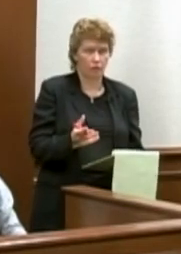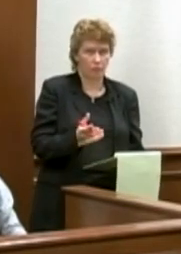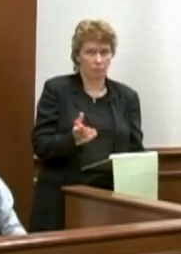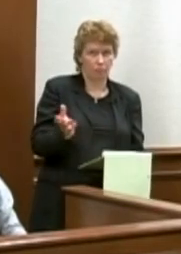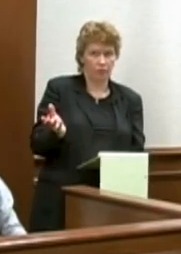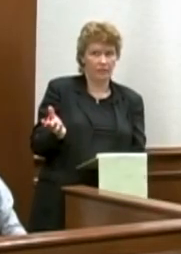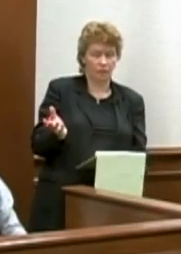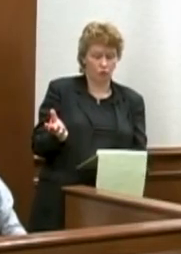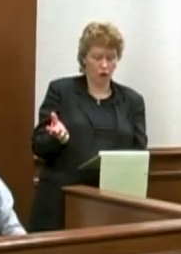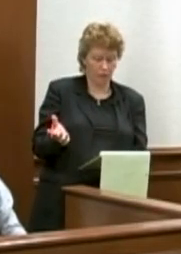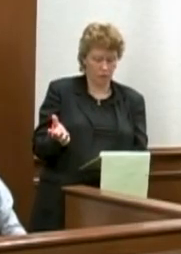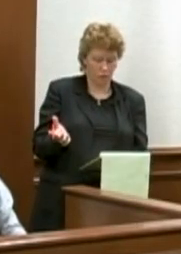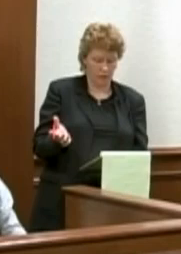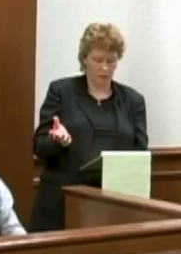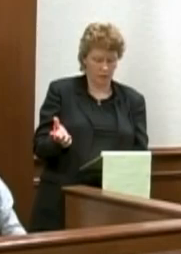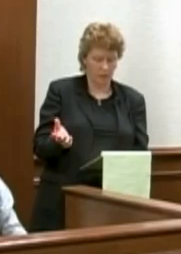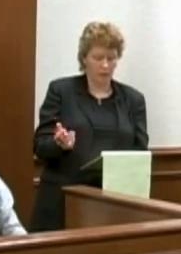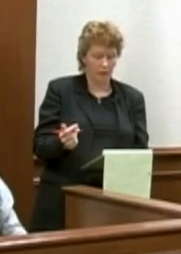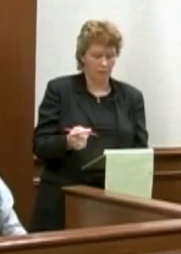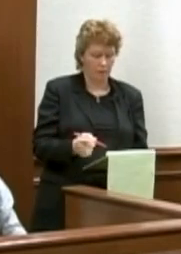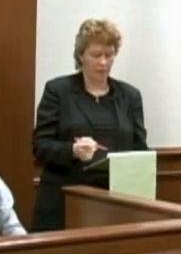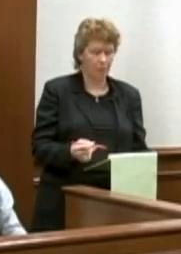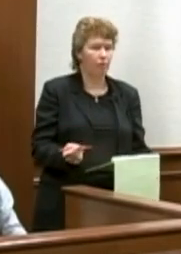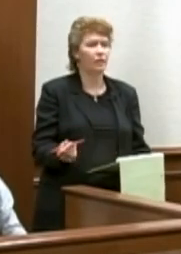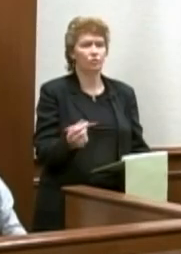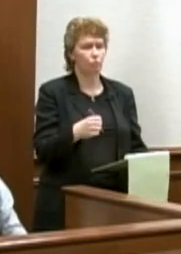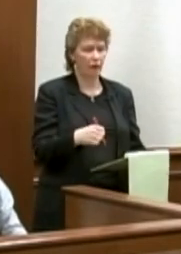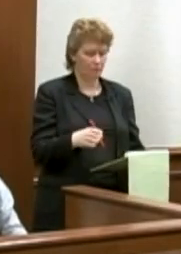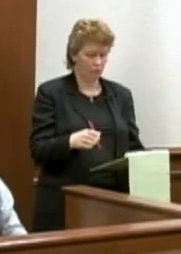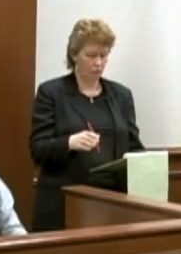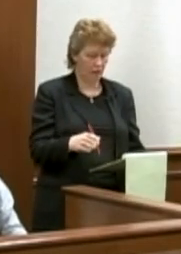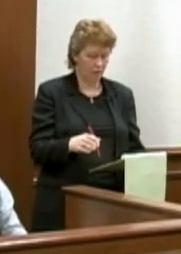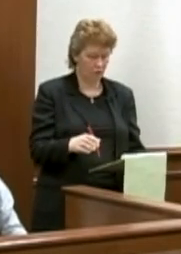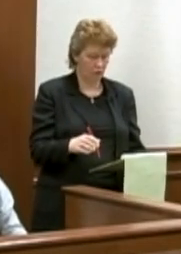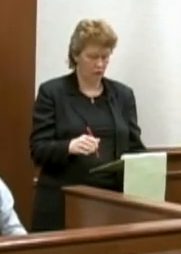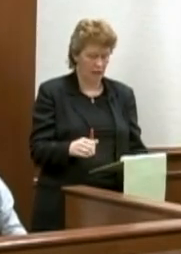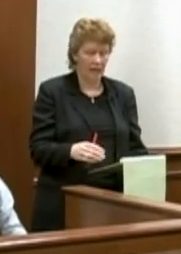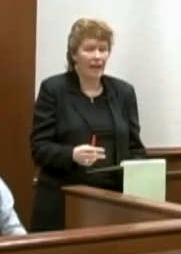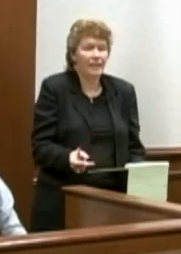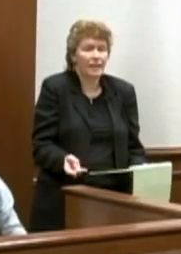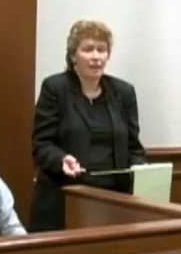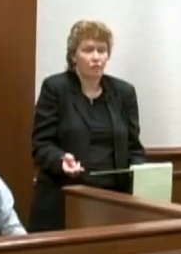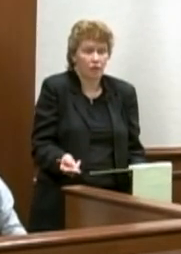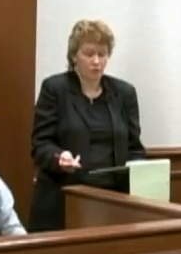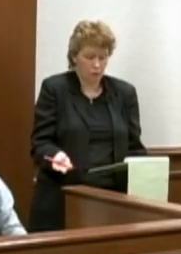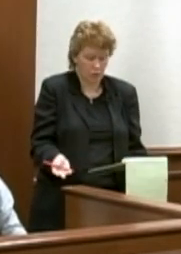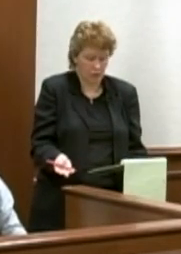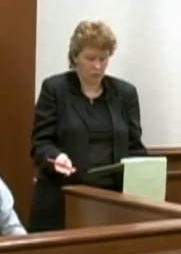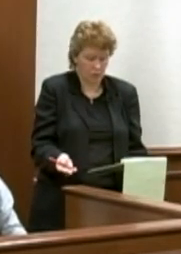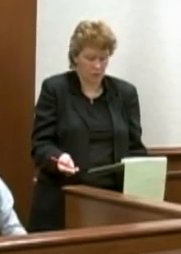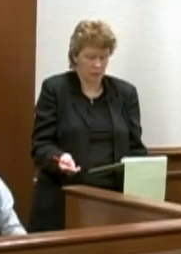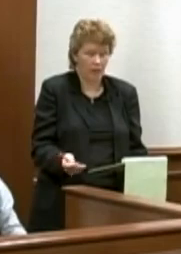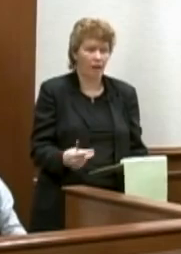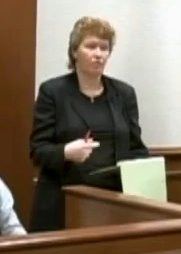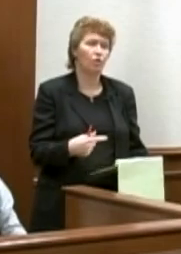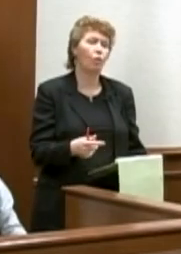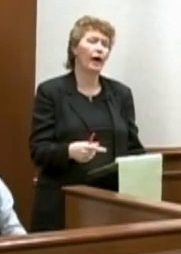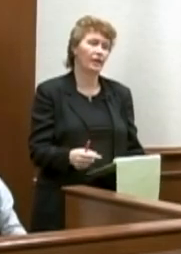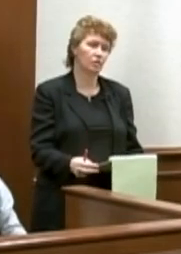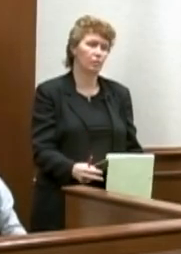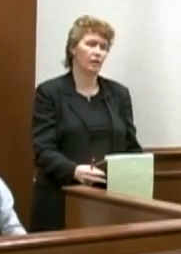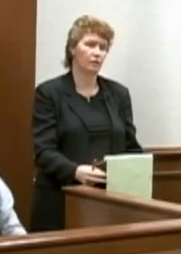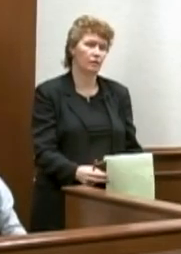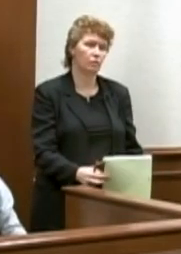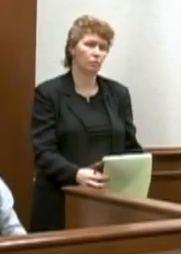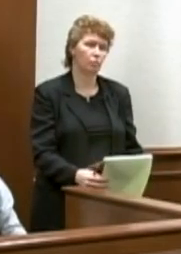so that the police can talk to Chris. But the police arrived soon after, and I didn't have a chance to talk to Chris, and so